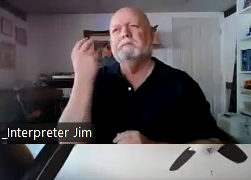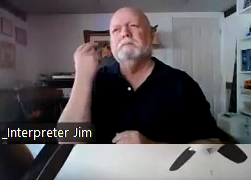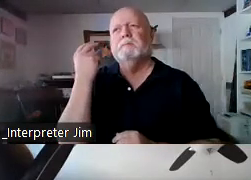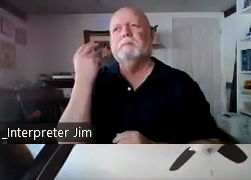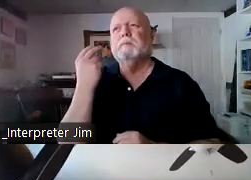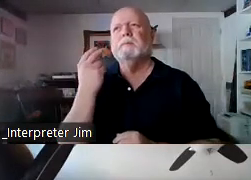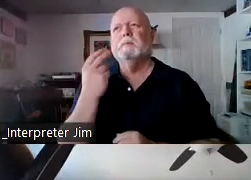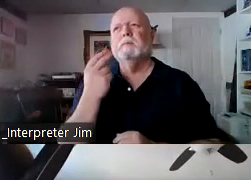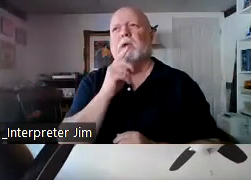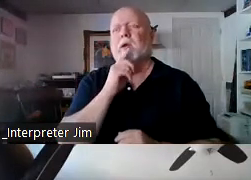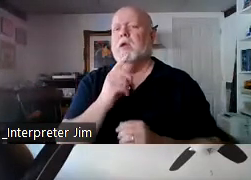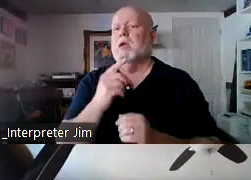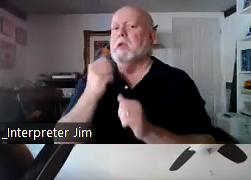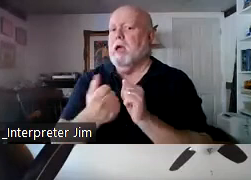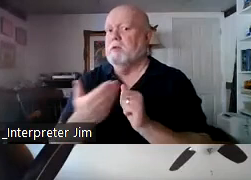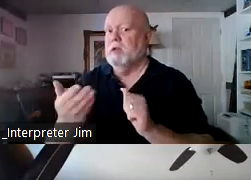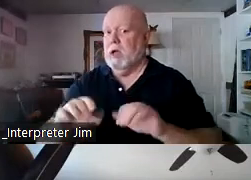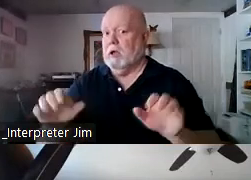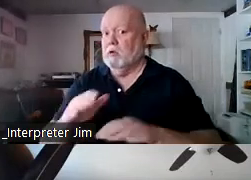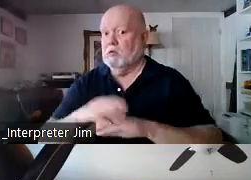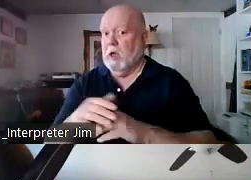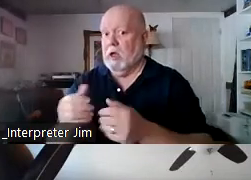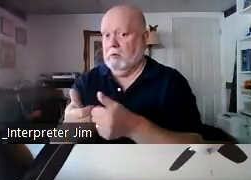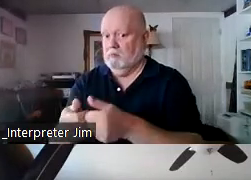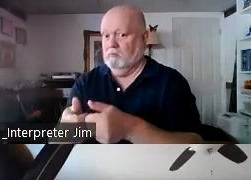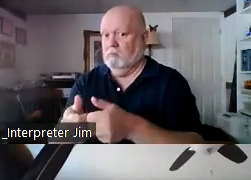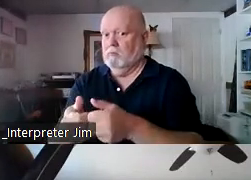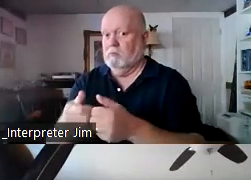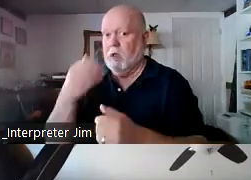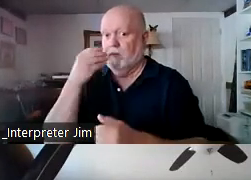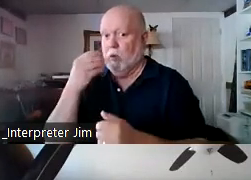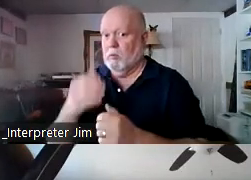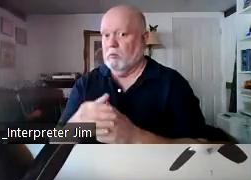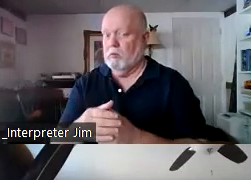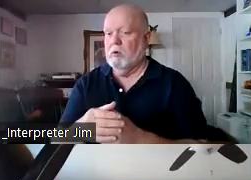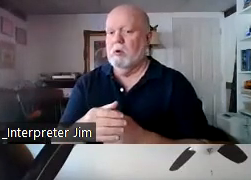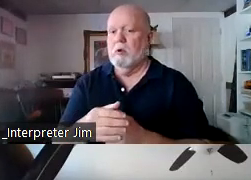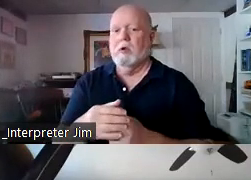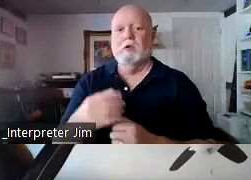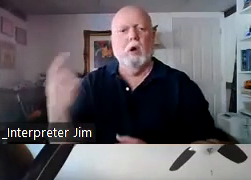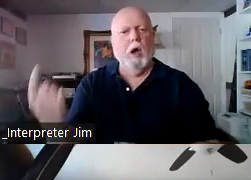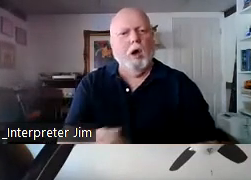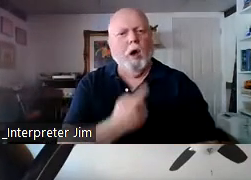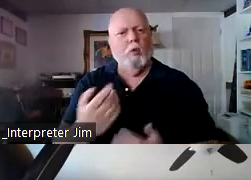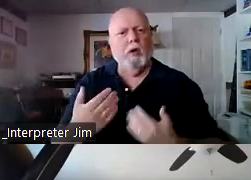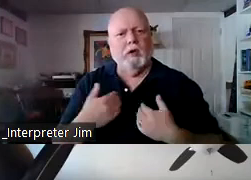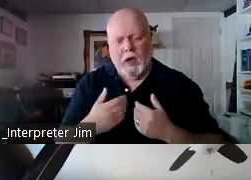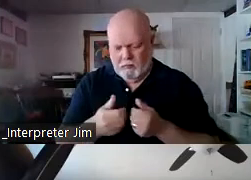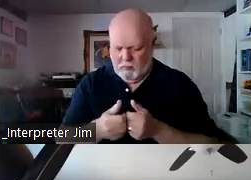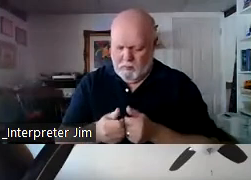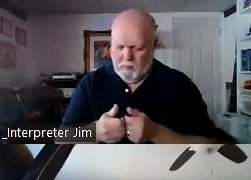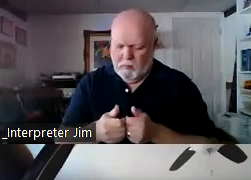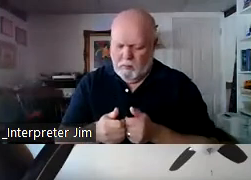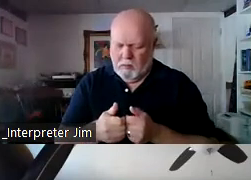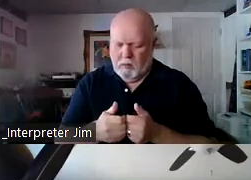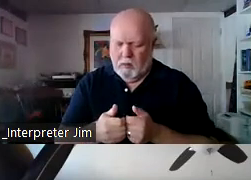on the phone for me. I would just always constantly have my phone with me. I literally bring it in